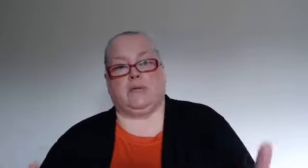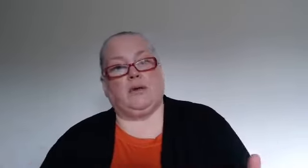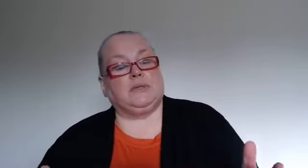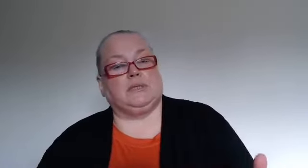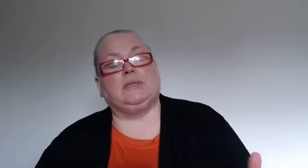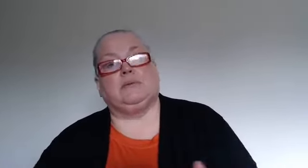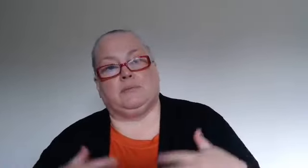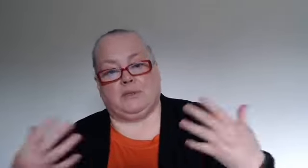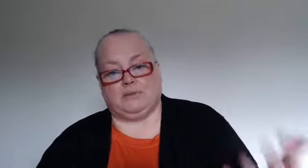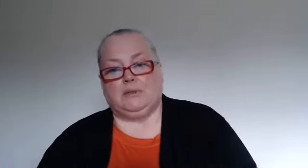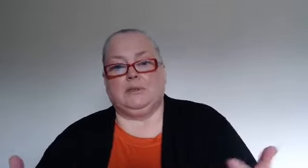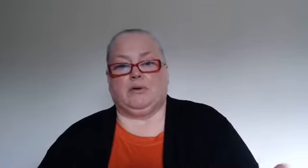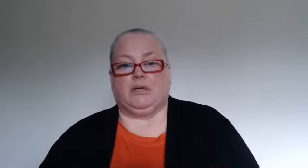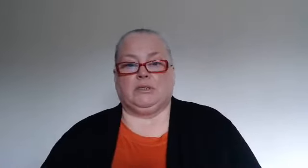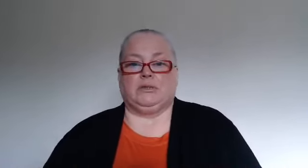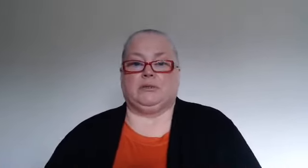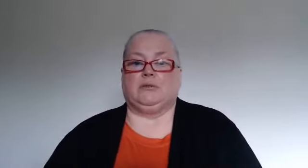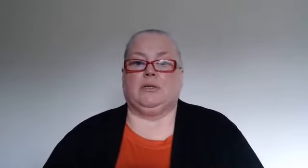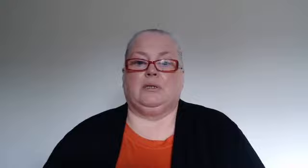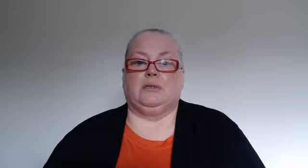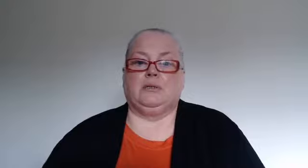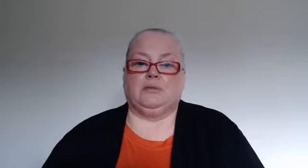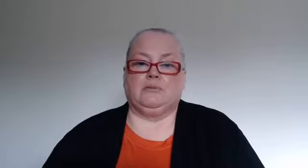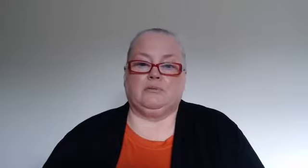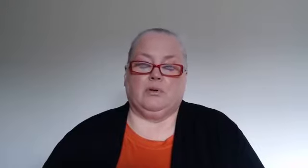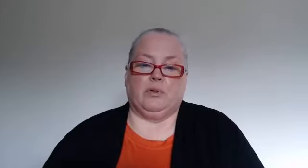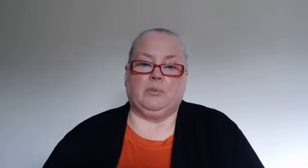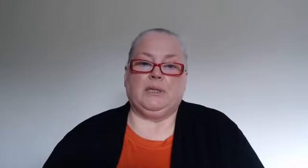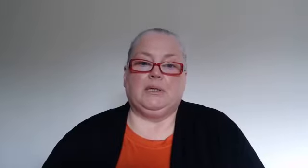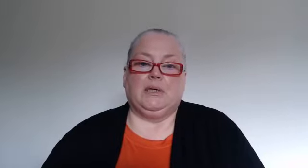now still. My grandchildren are, growing up.